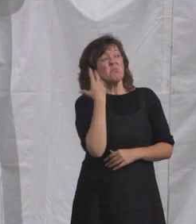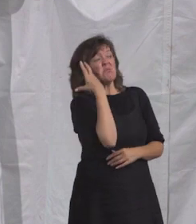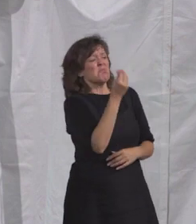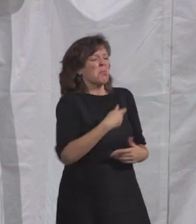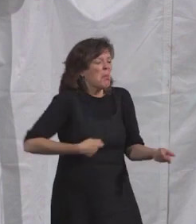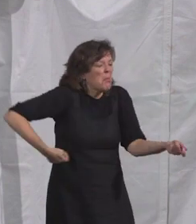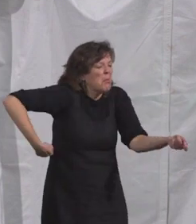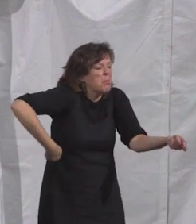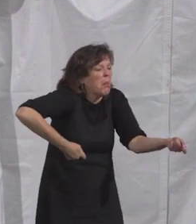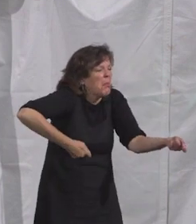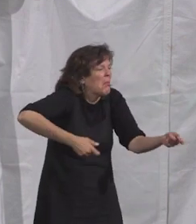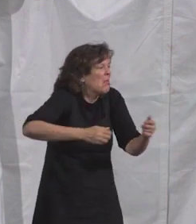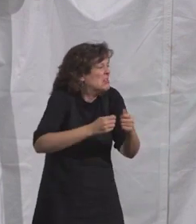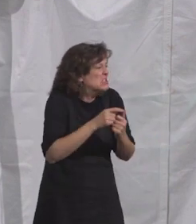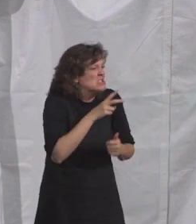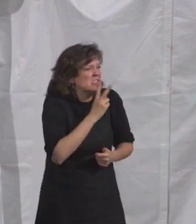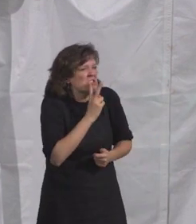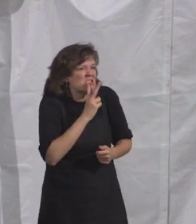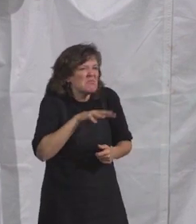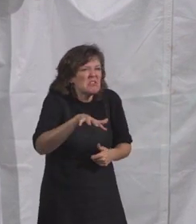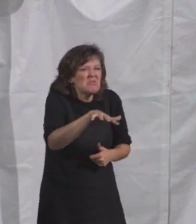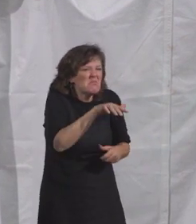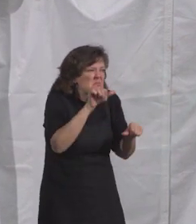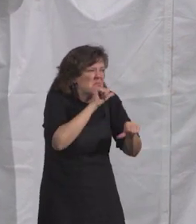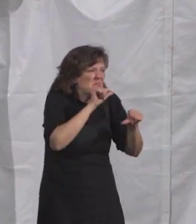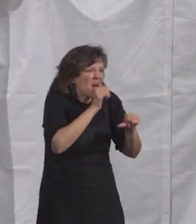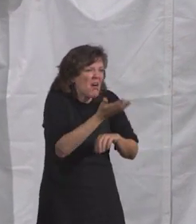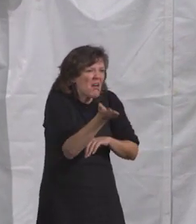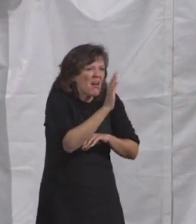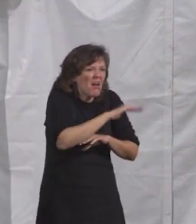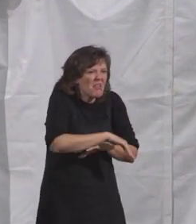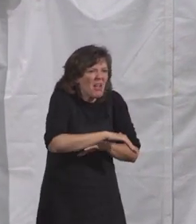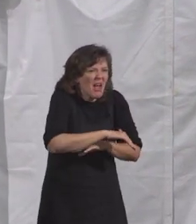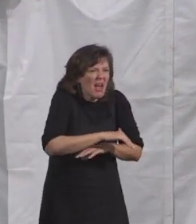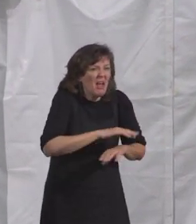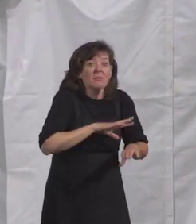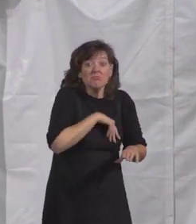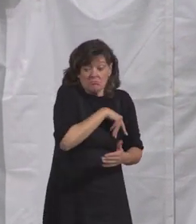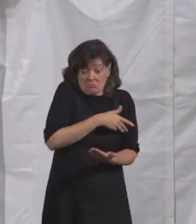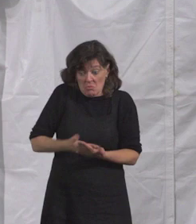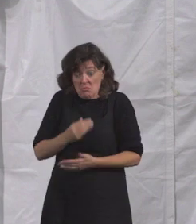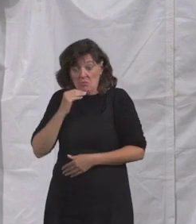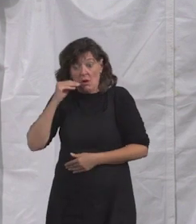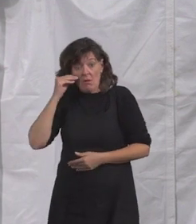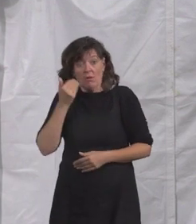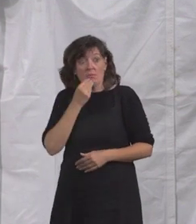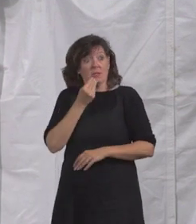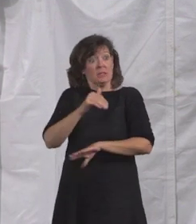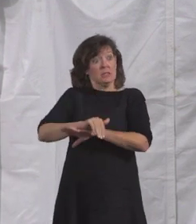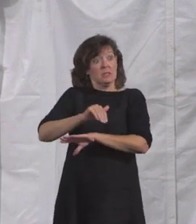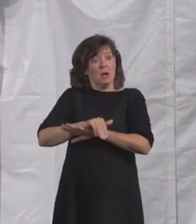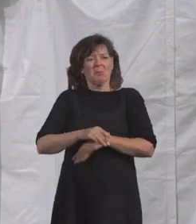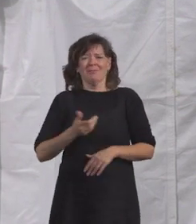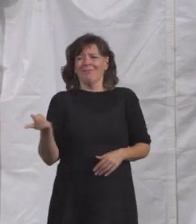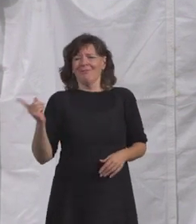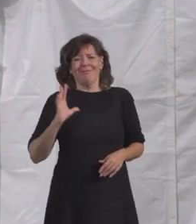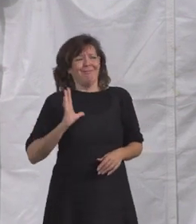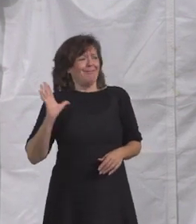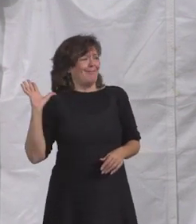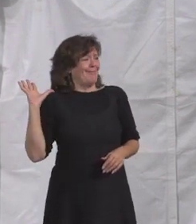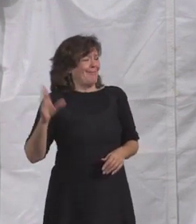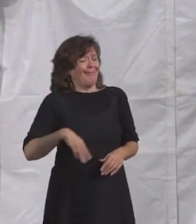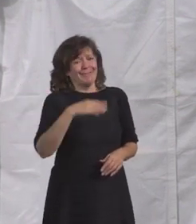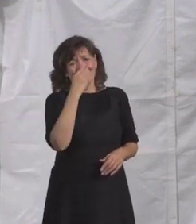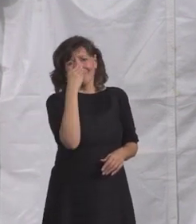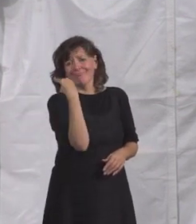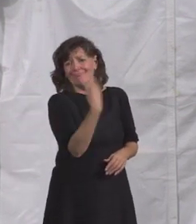supper. Shortly after breakfast, our adults would say, "Go away." And we were not expected home until supper time. And